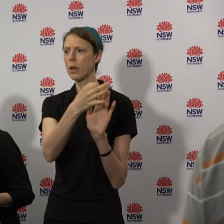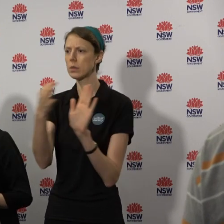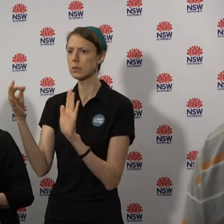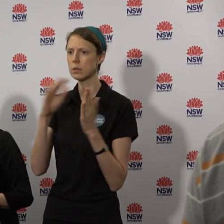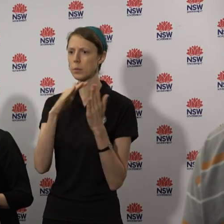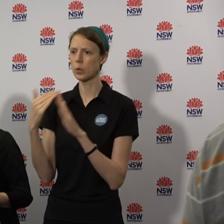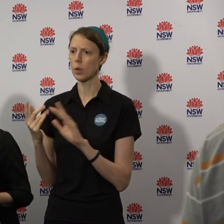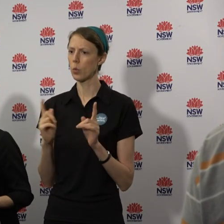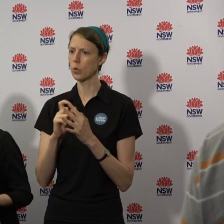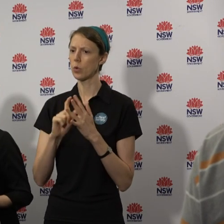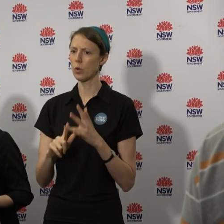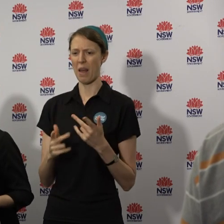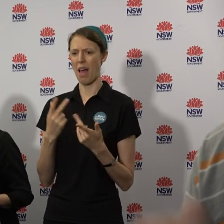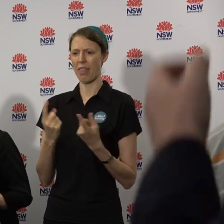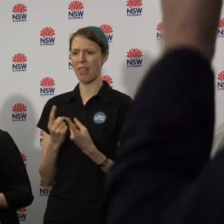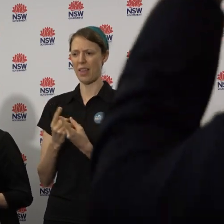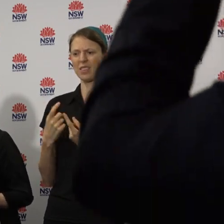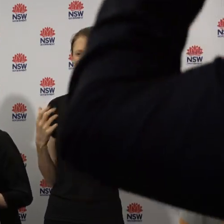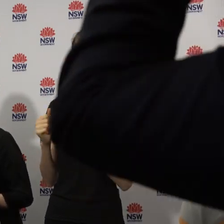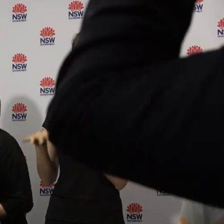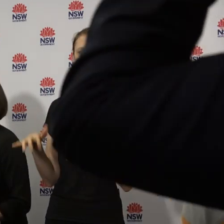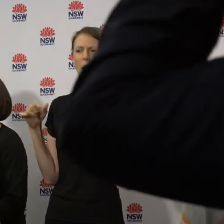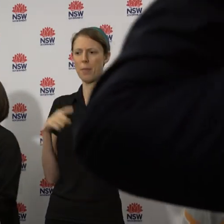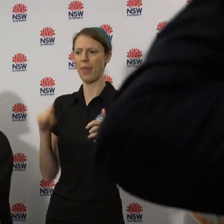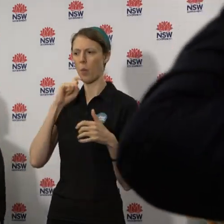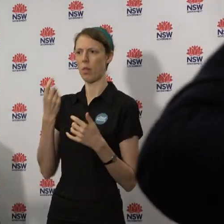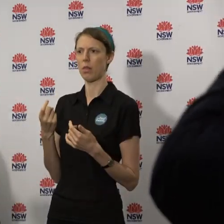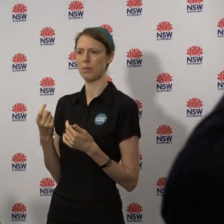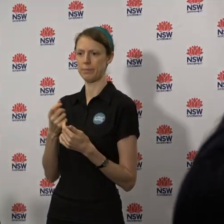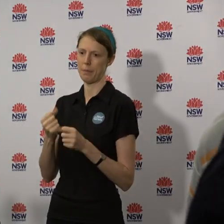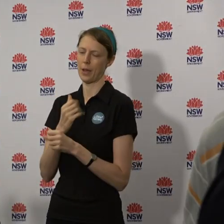take things to the community, we have the Parliament to keep us accountable. Thank you. Well done. Thanks everybody.